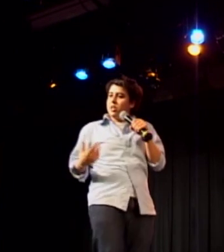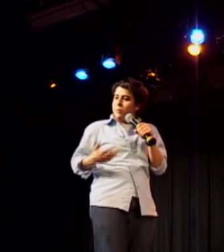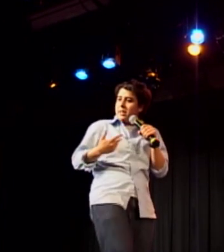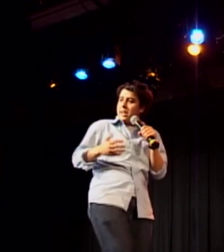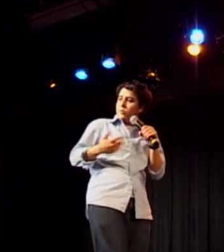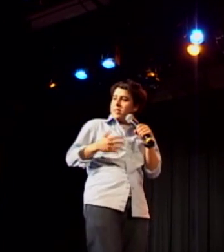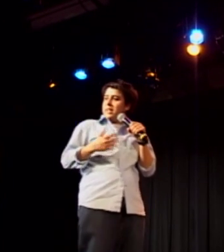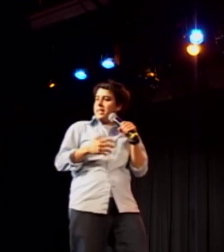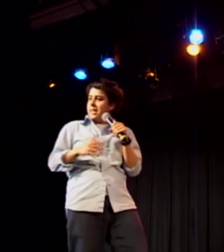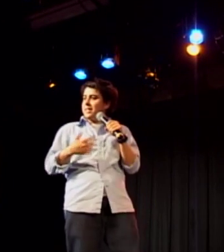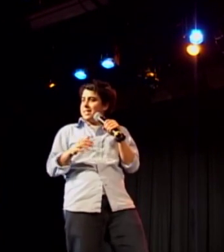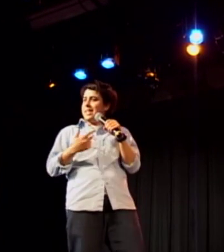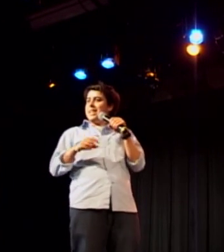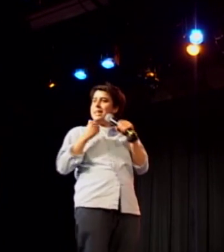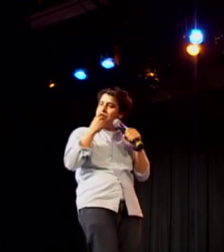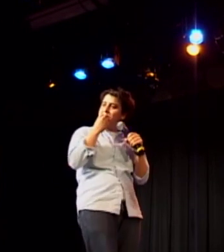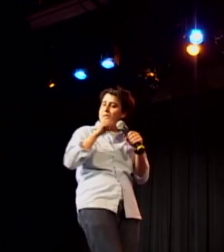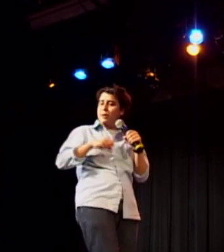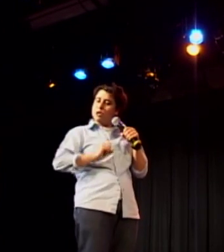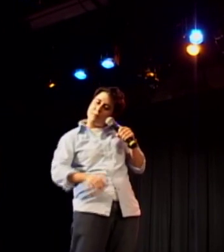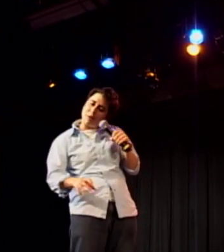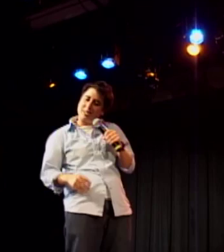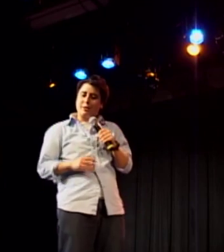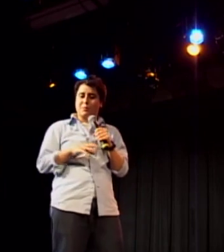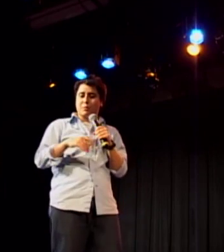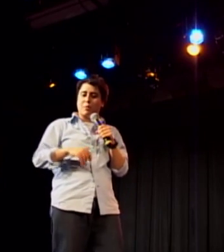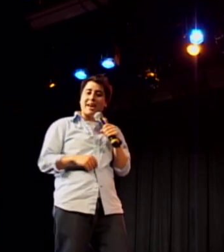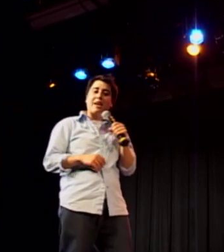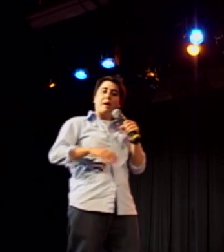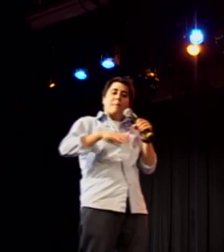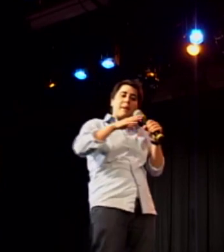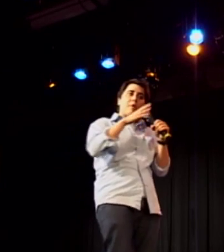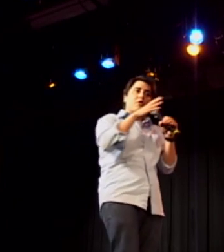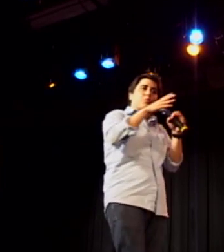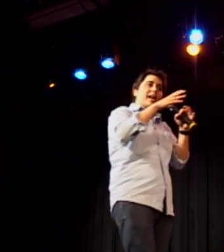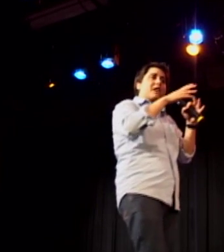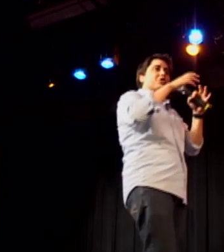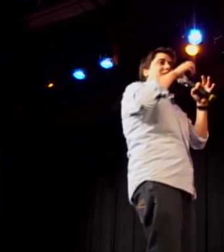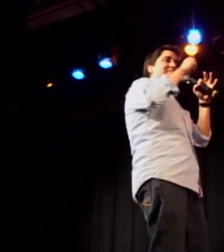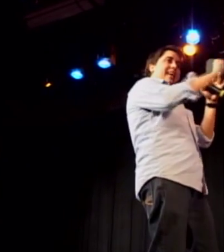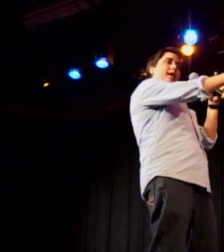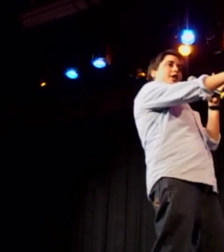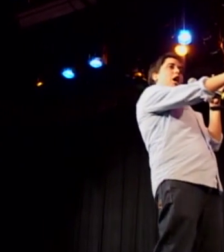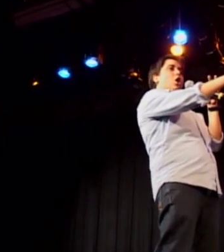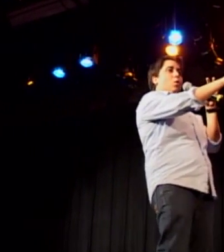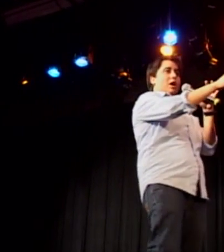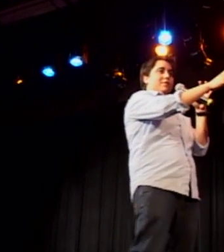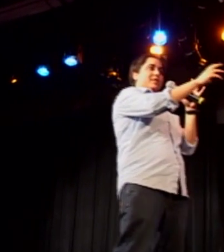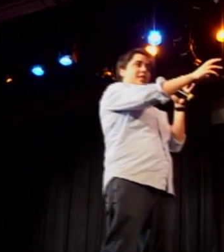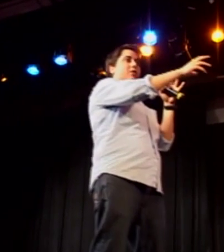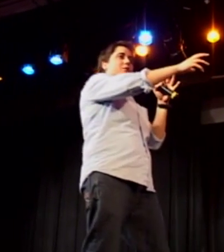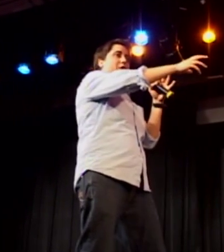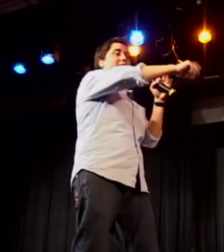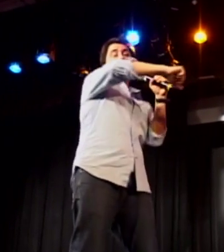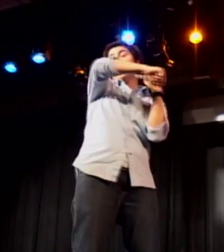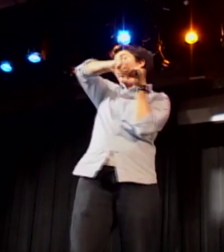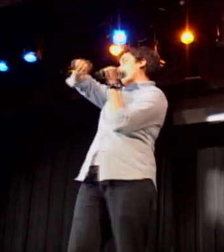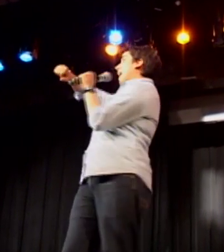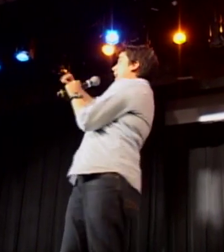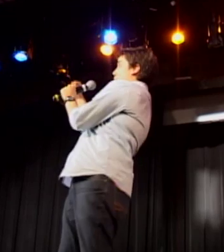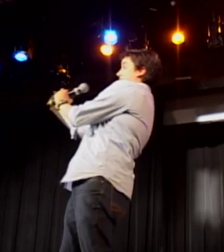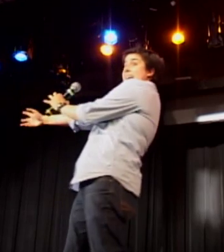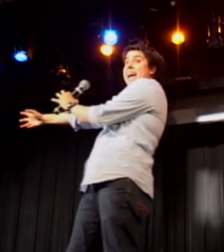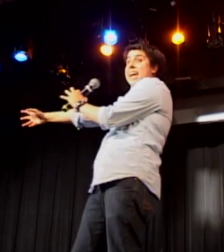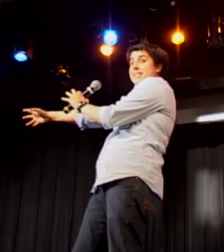it, playing with it, kicking the seat, eating my Cheerios, spilling my Cheerios, being real bad. My mother would actually let go of the steering wheel and